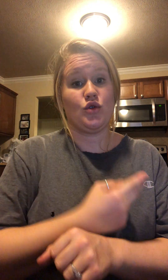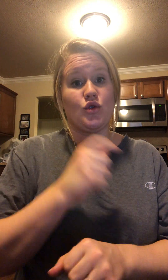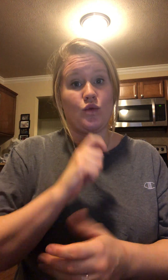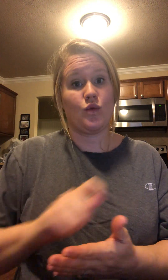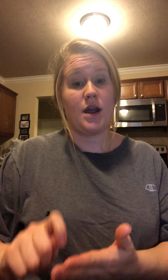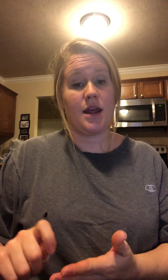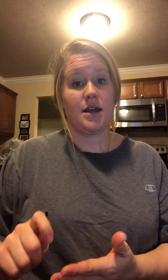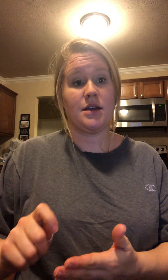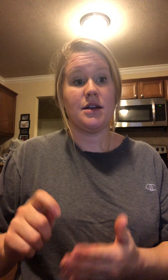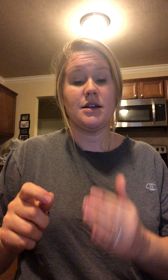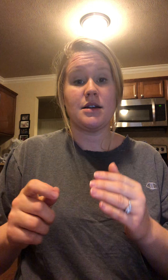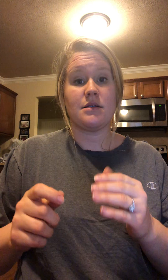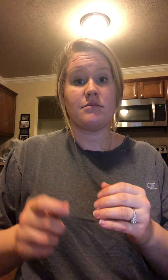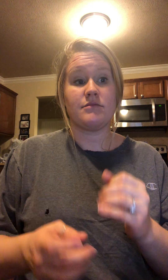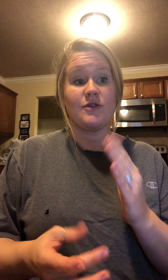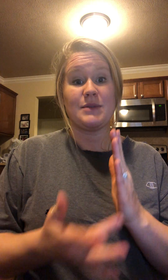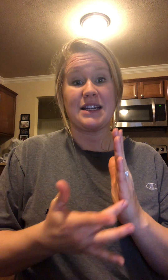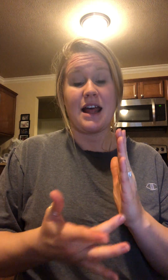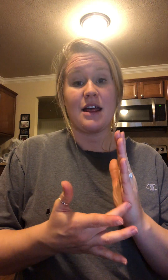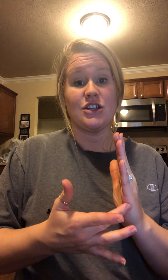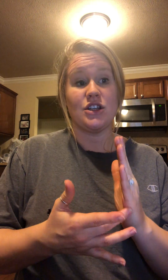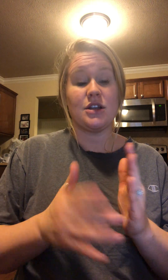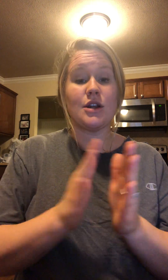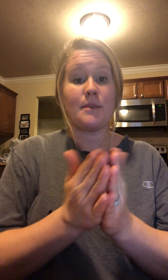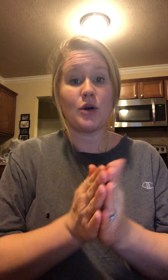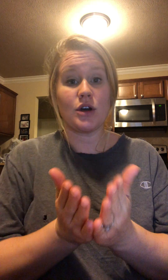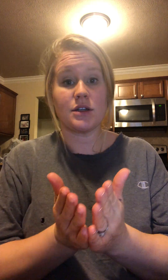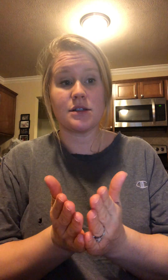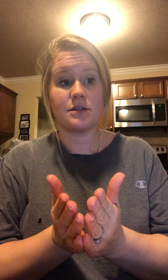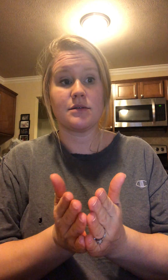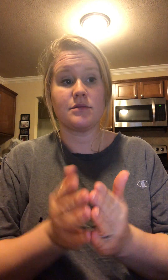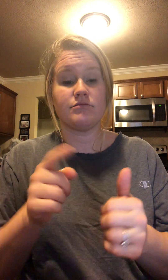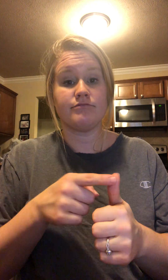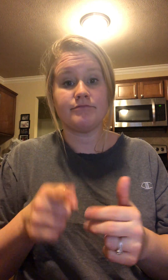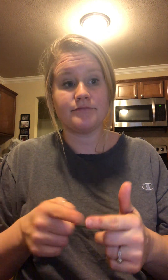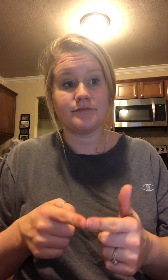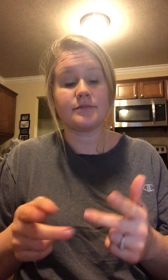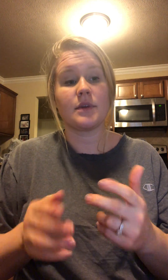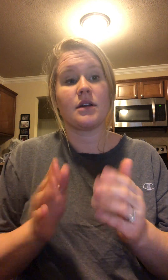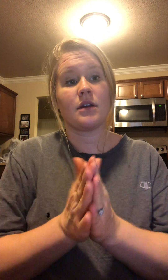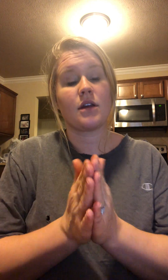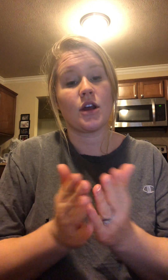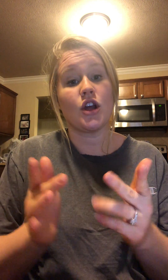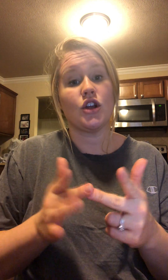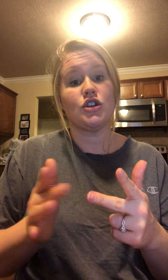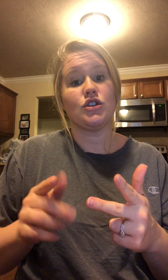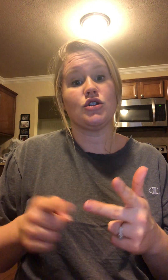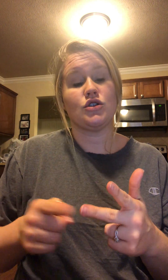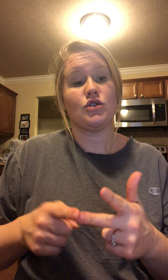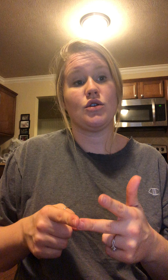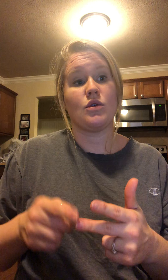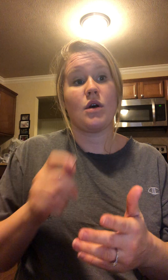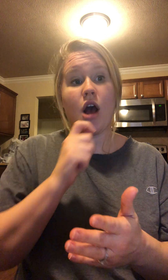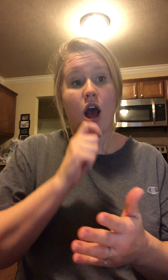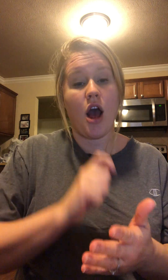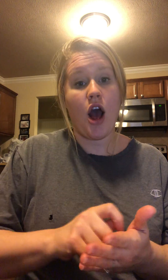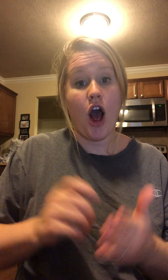making books, to doing author's chair, where the kids can share their own work with their